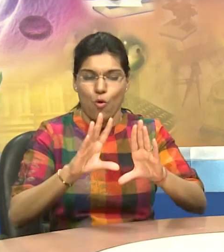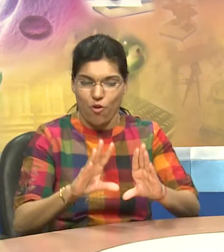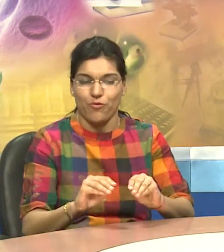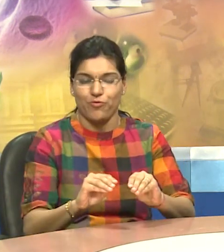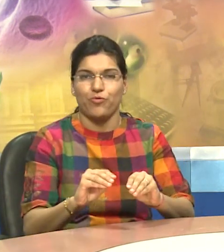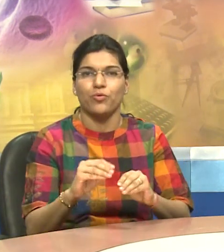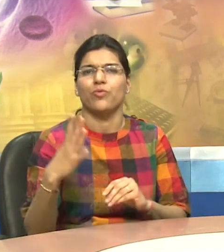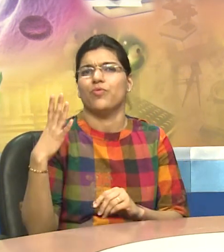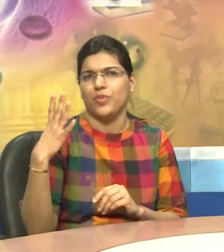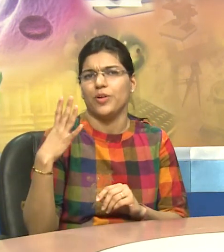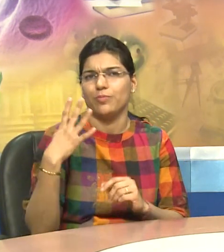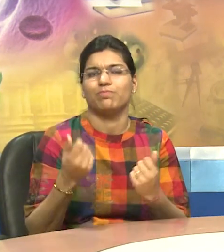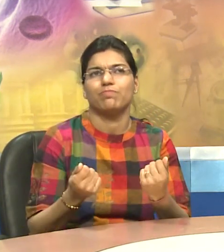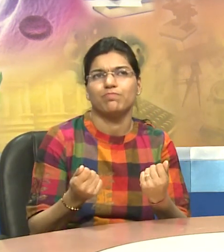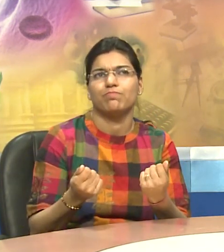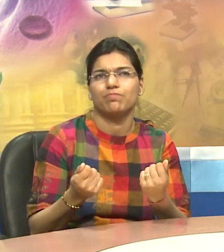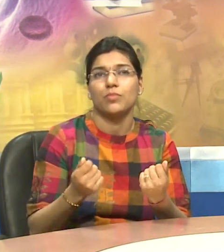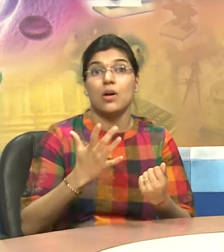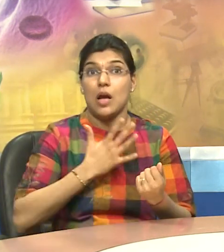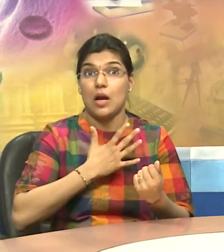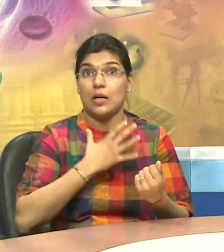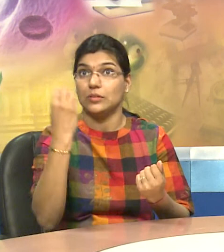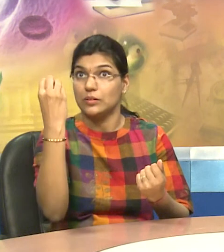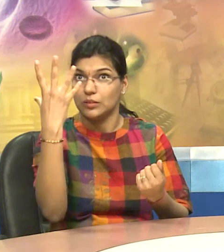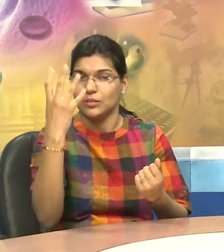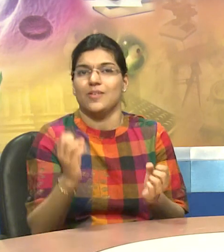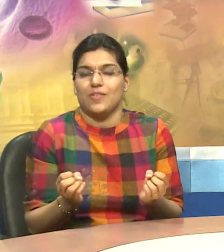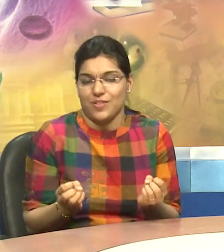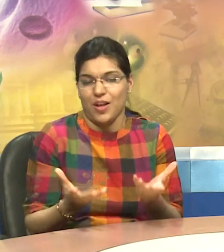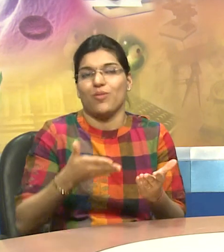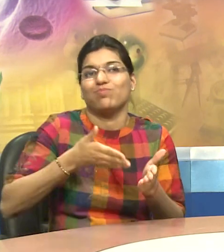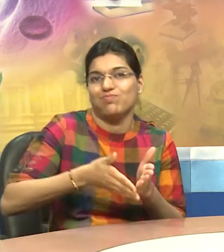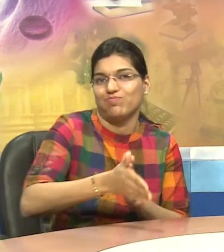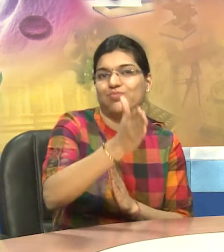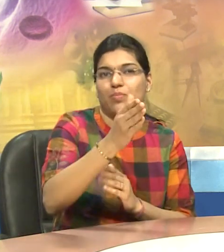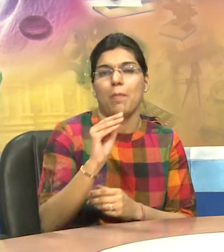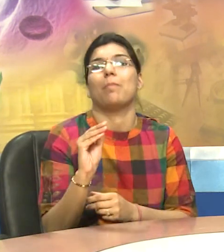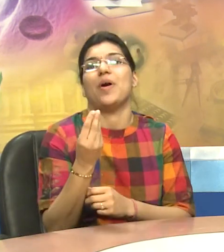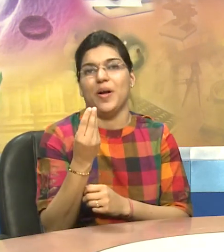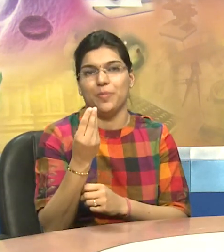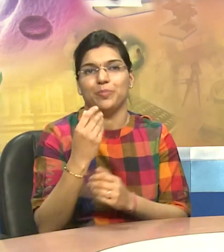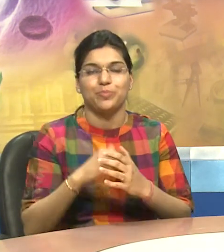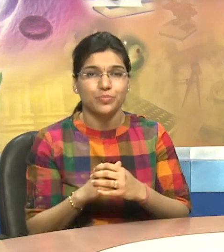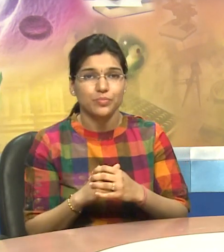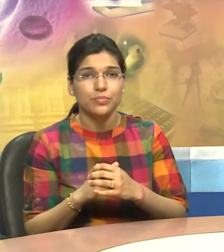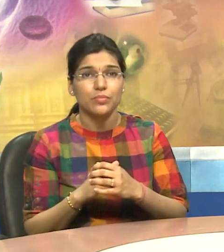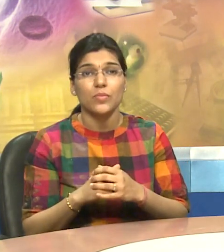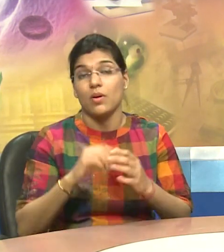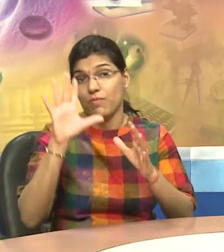and turn off the engine and wait. When it shows green light, then you will start it